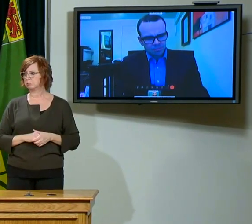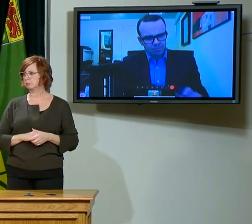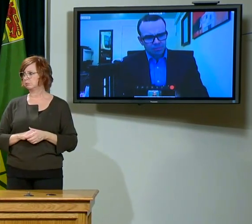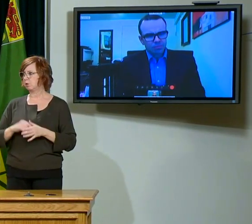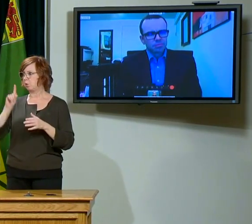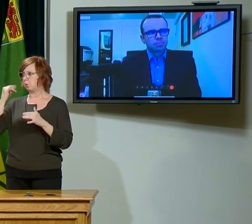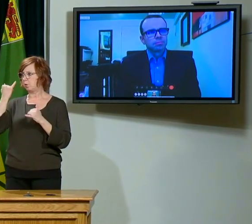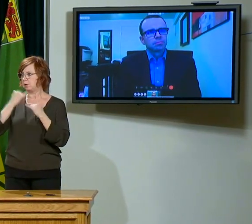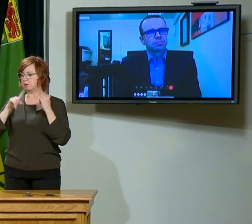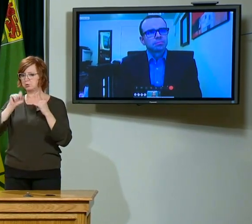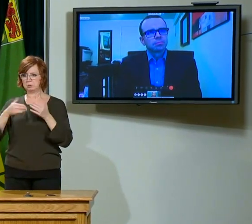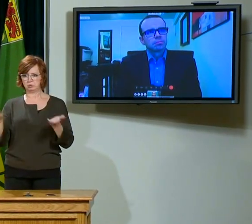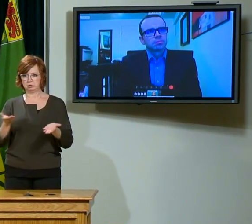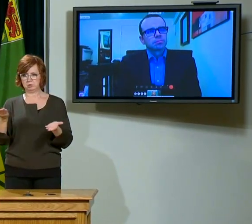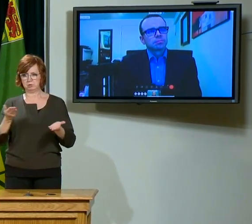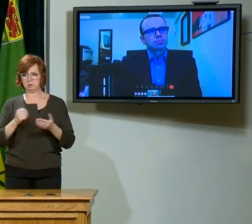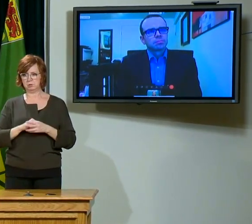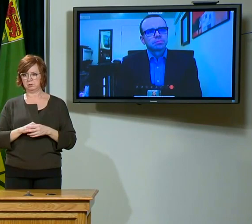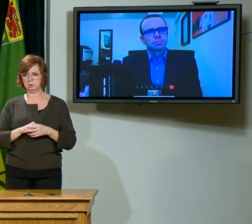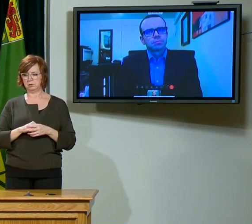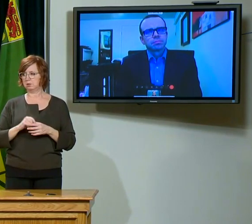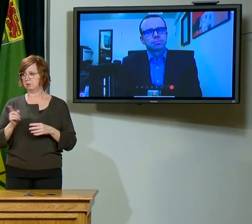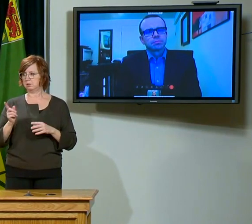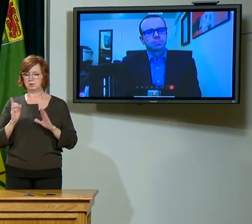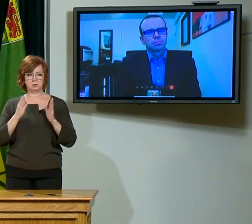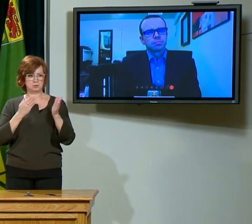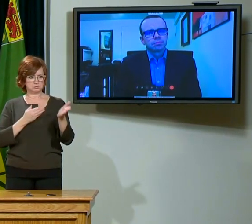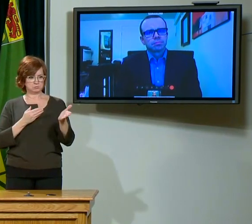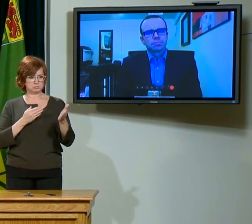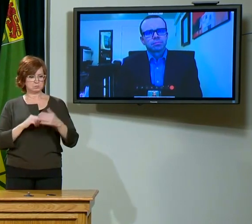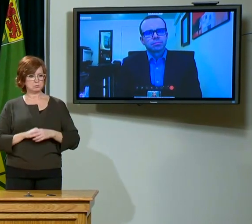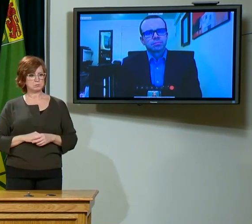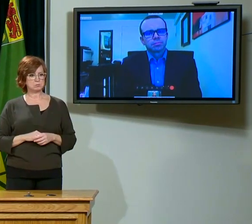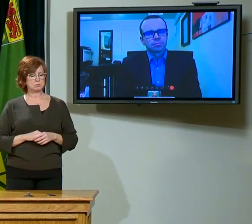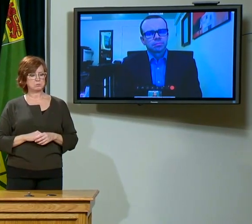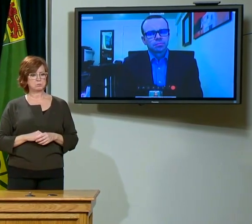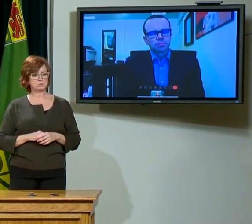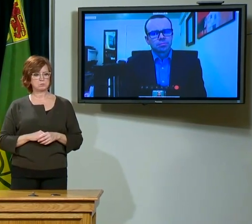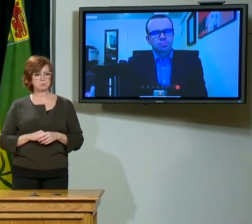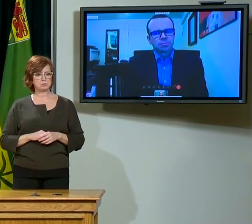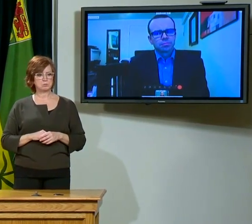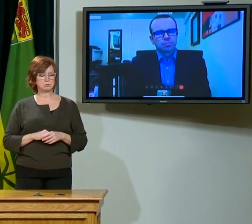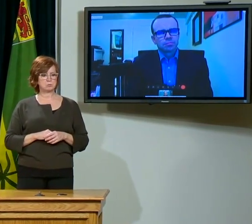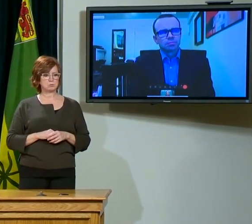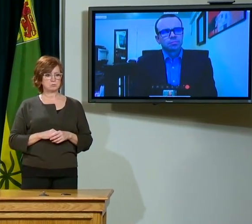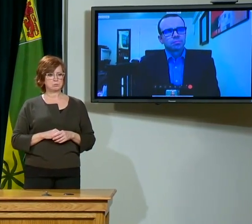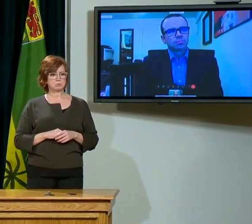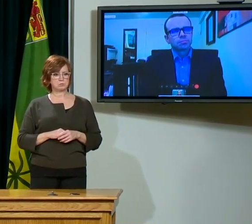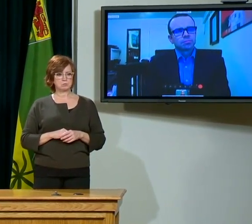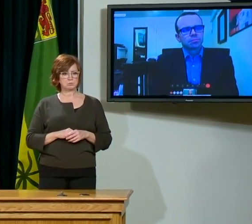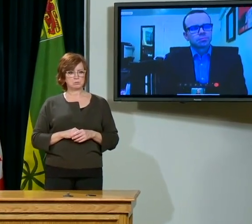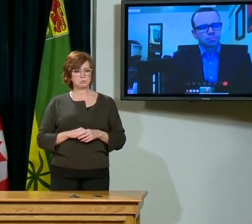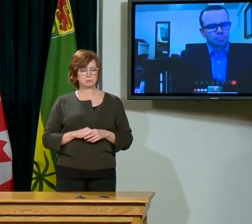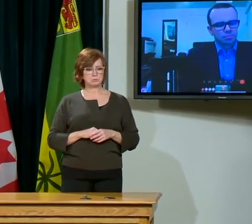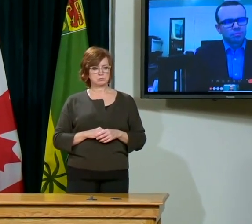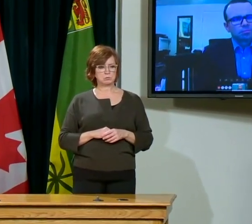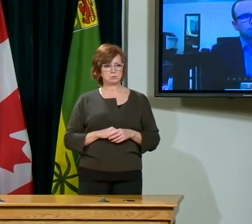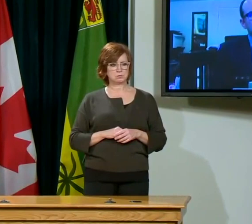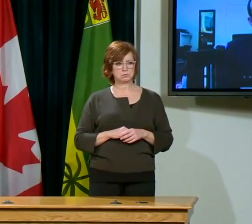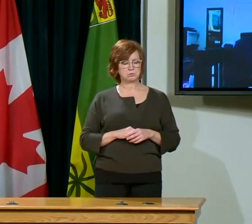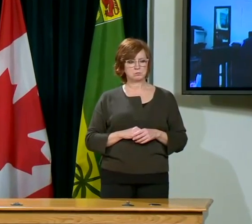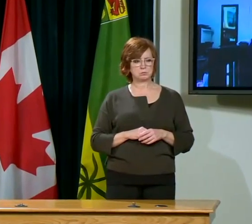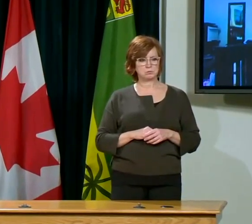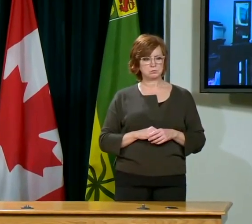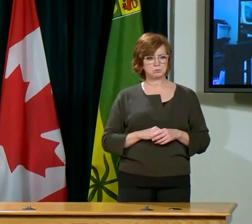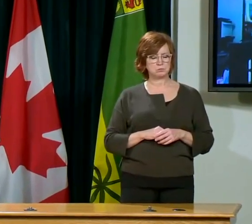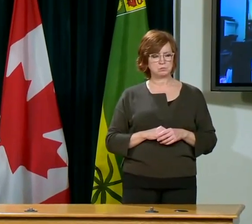There's one last question in the room. I just wanted to ask, at what point, if we